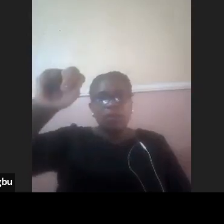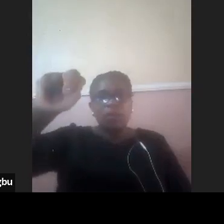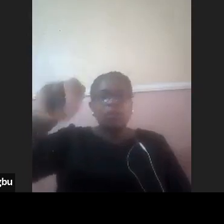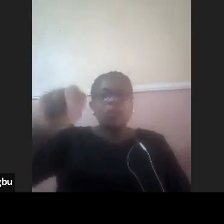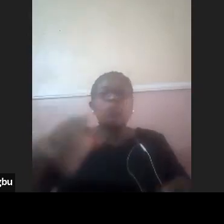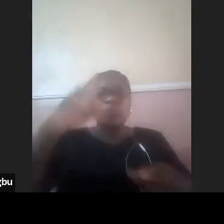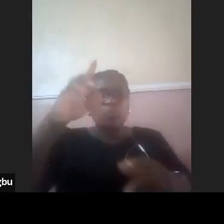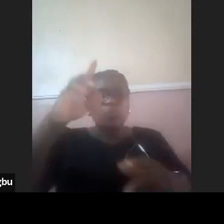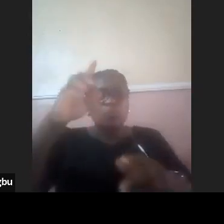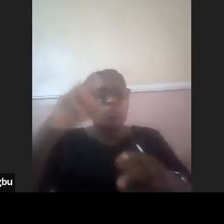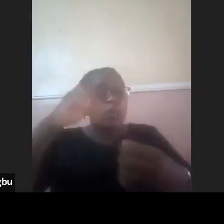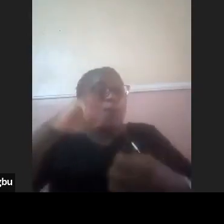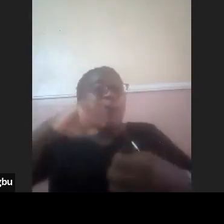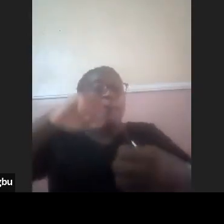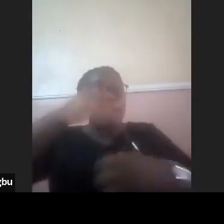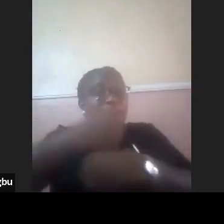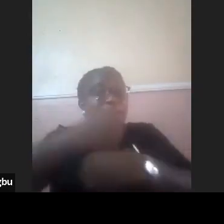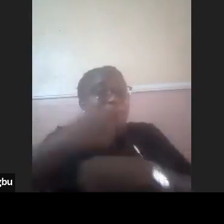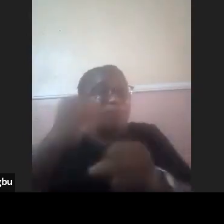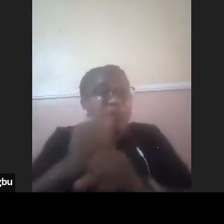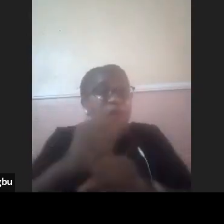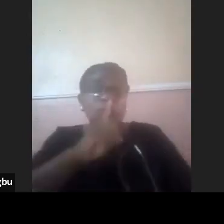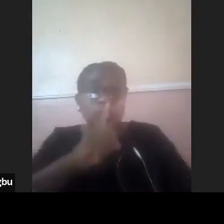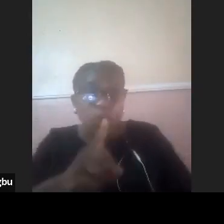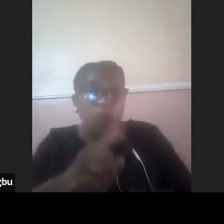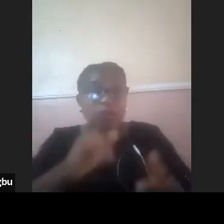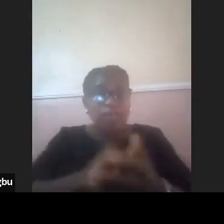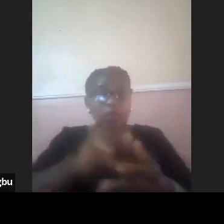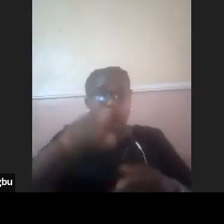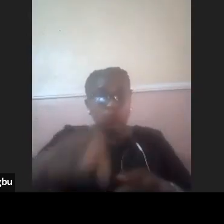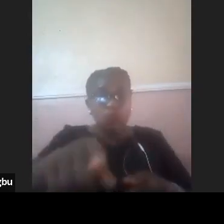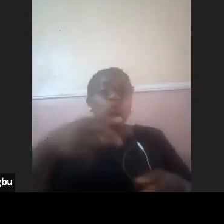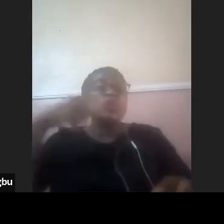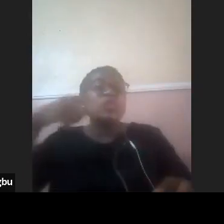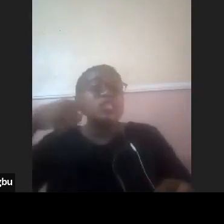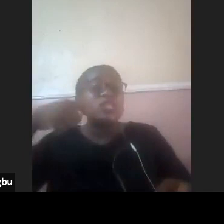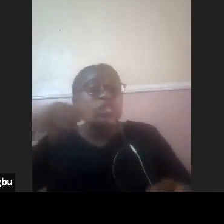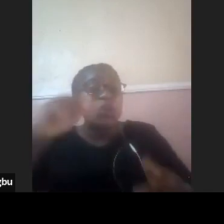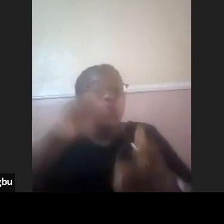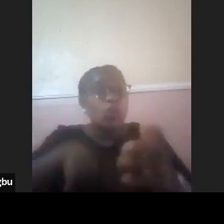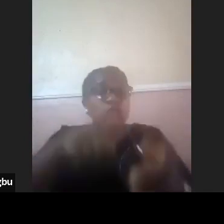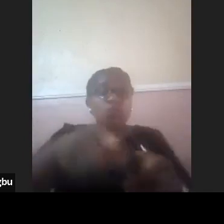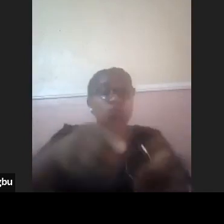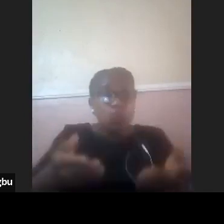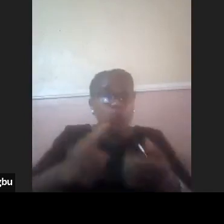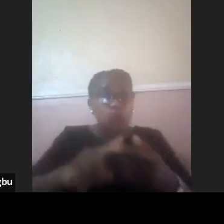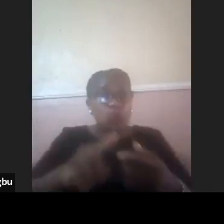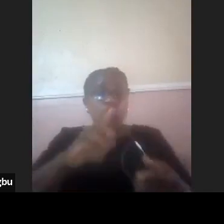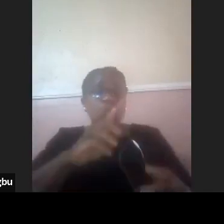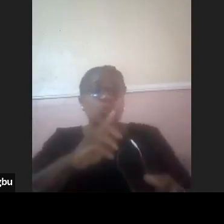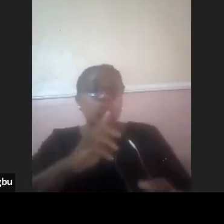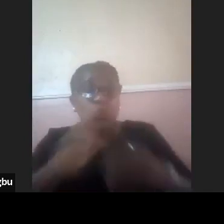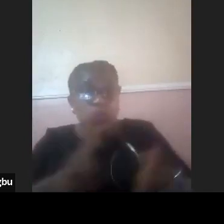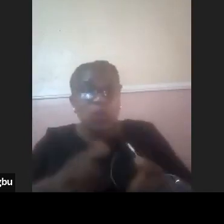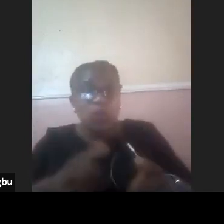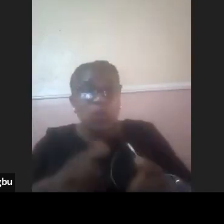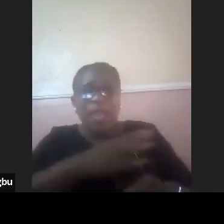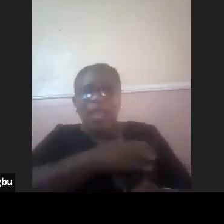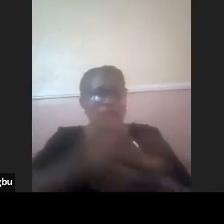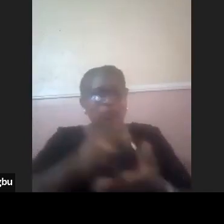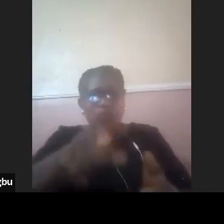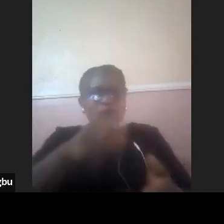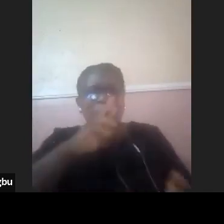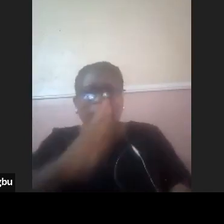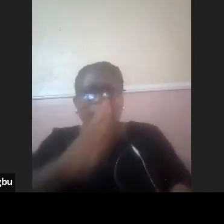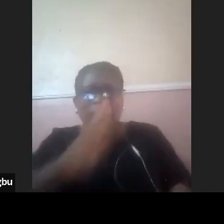you're actually intentional about what you want to do. You're actually serious, and you know exactly how to get how to